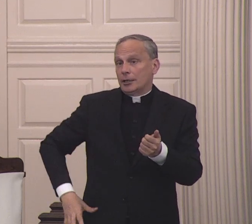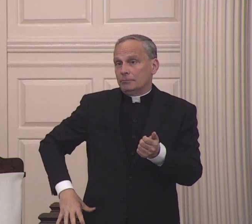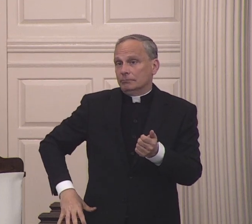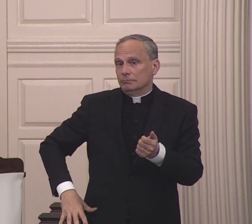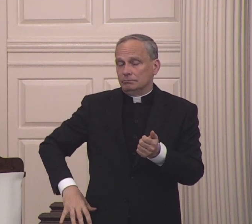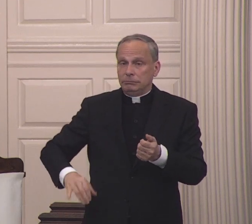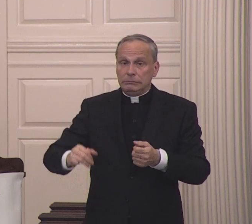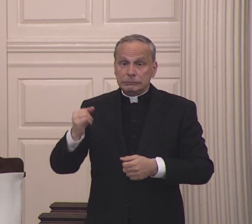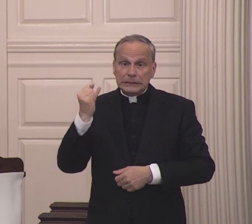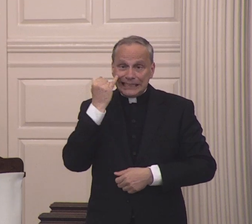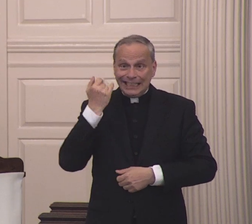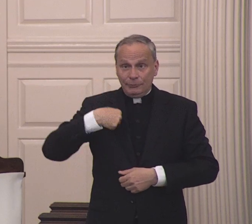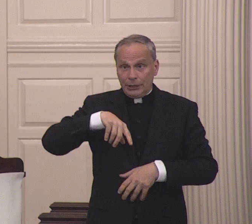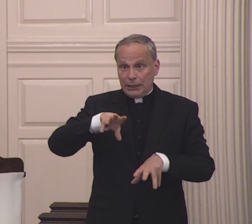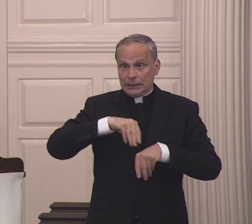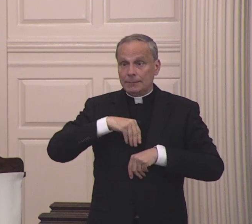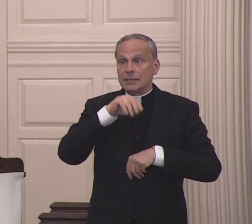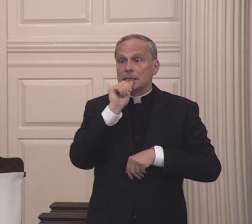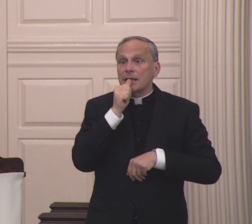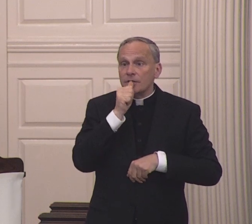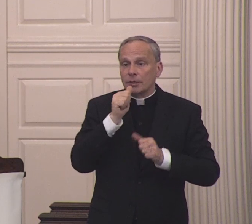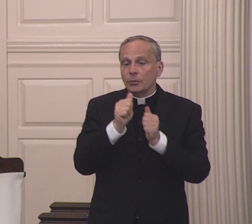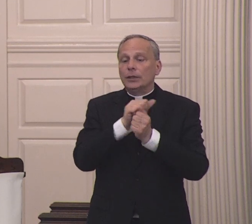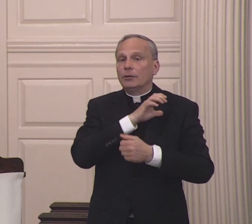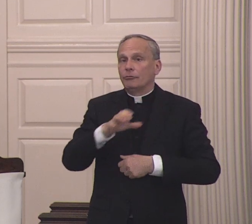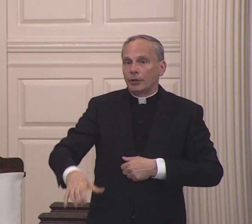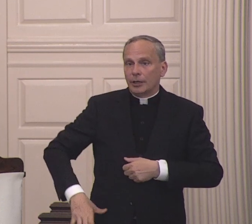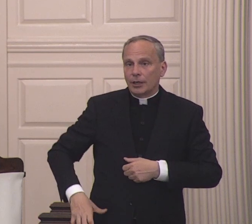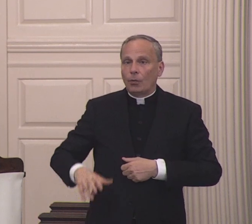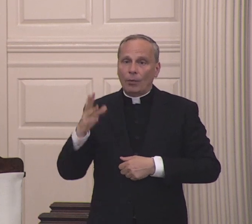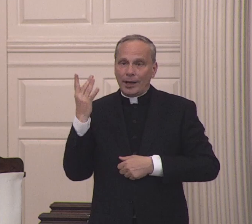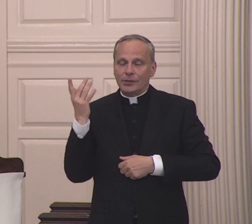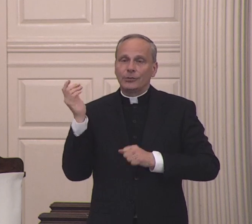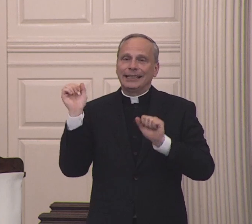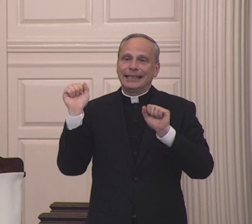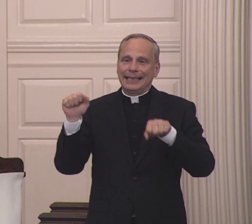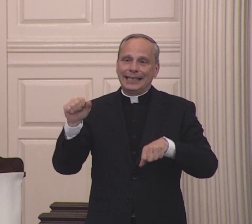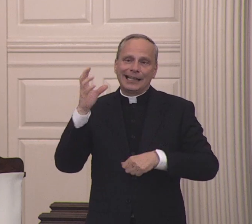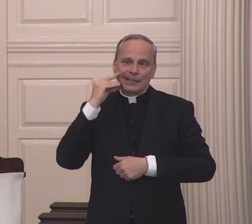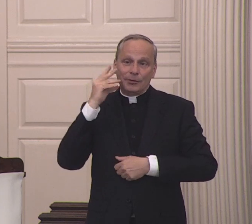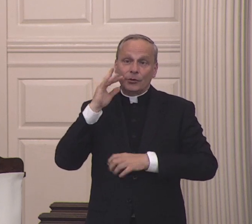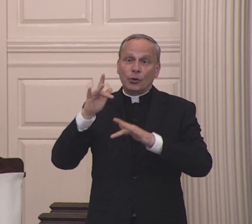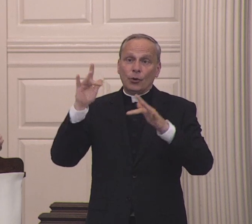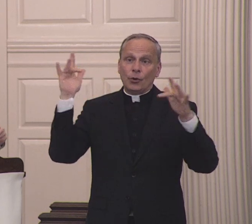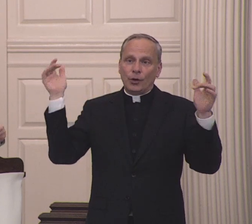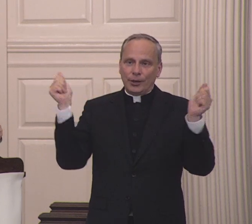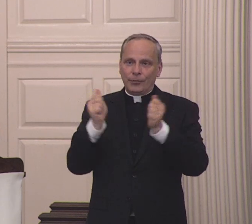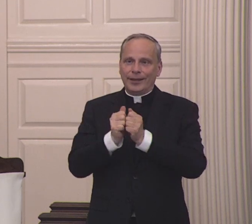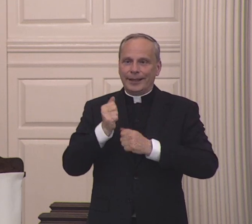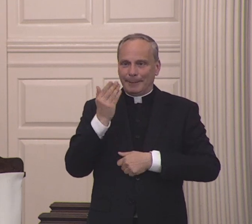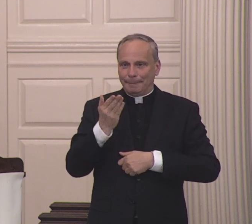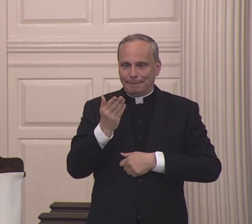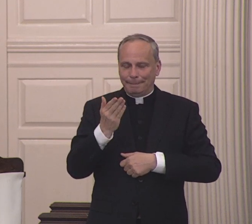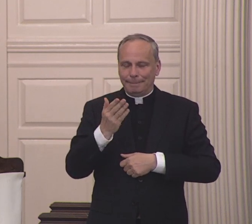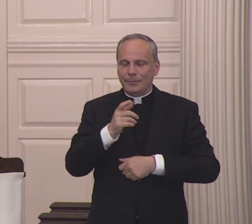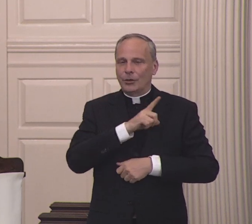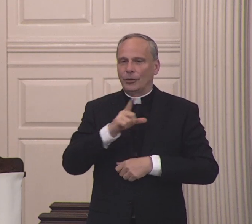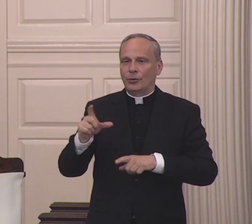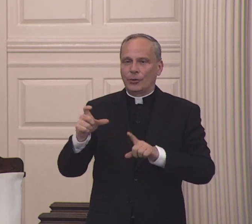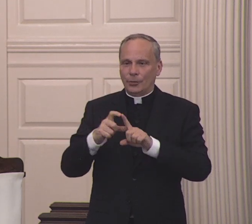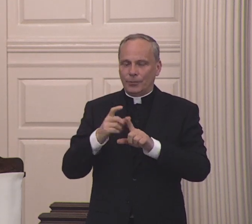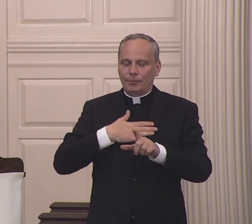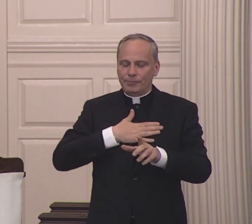only we suffer with him, so that we may also be glorified with him. The word of the Lord.